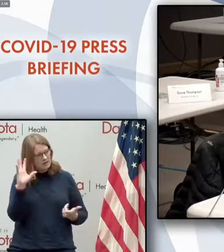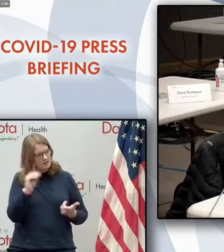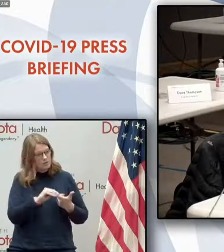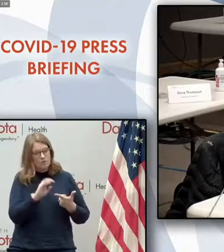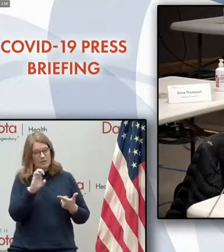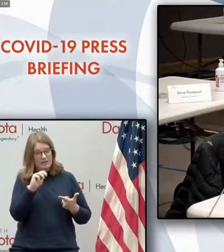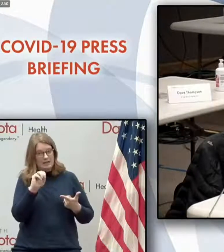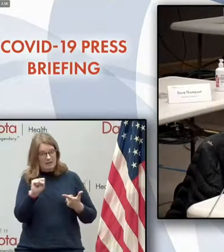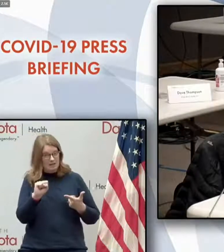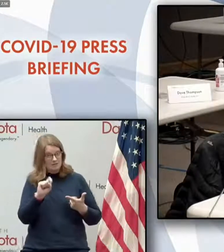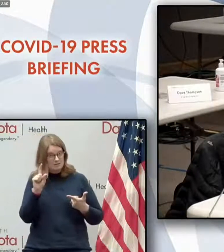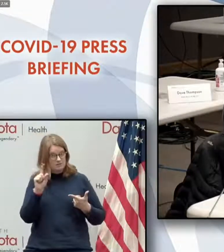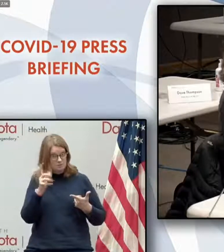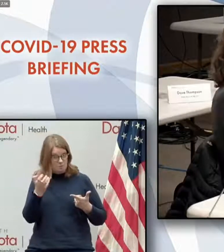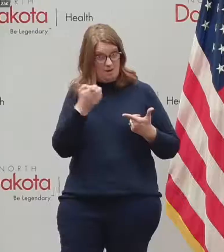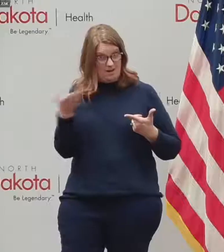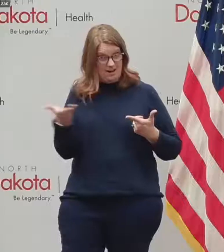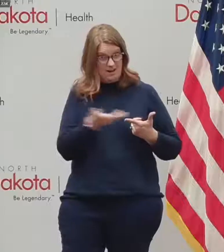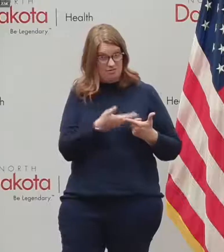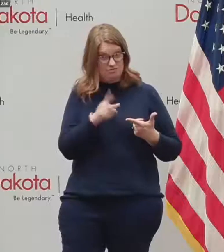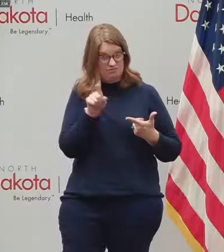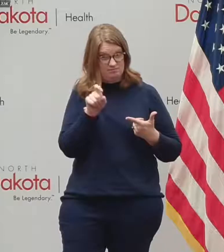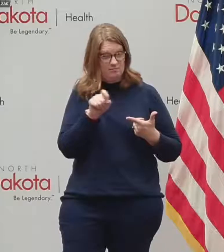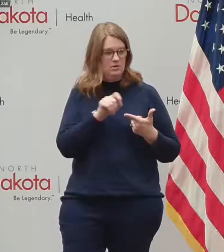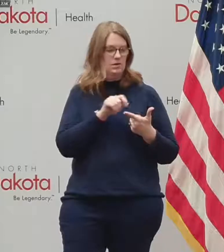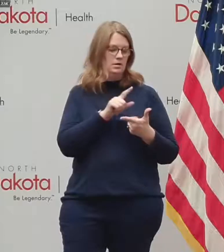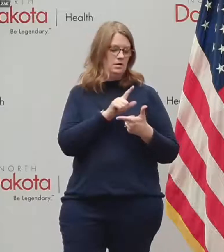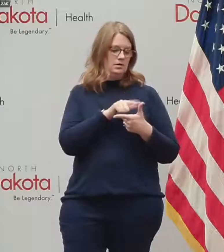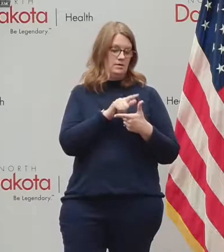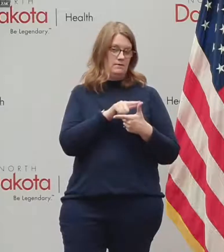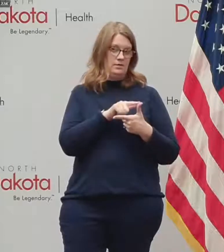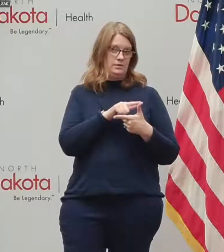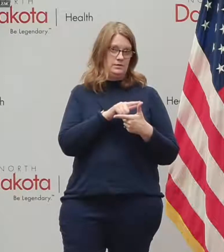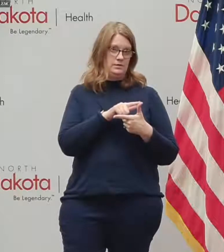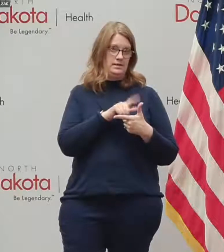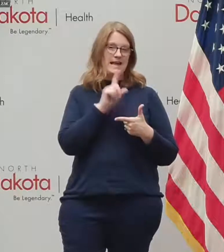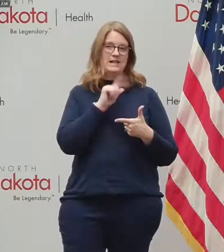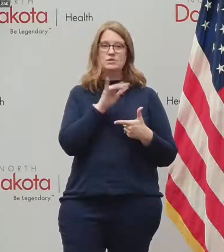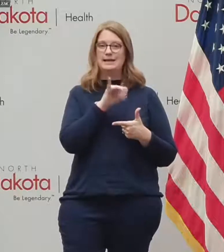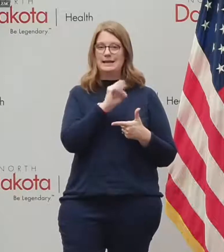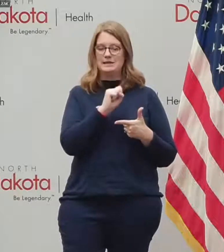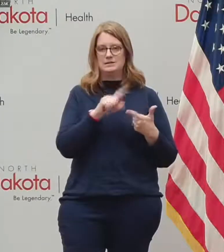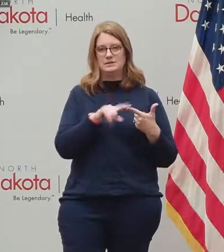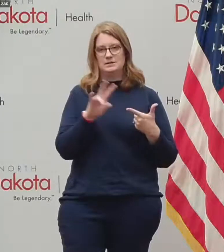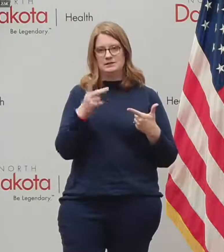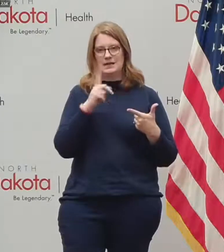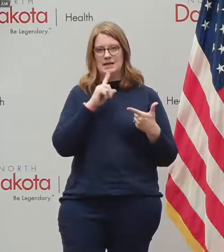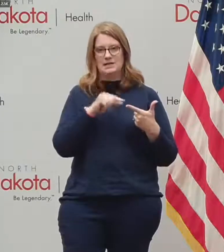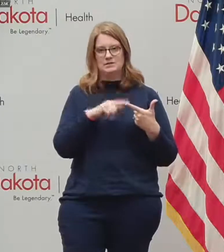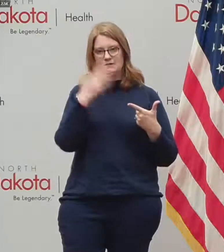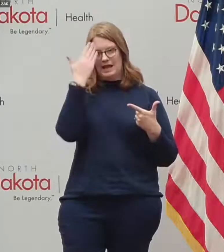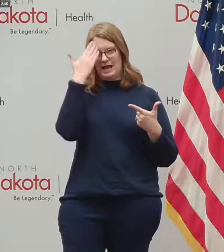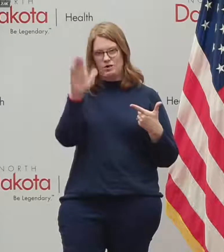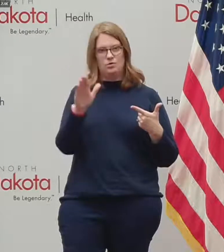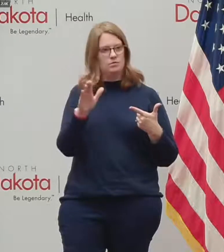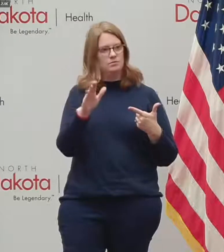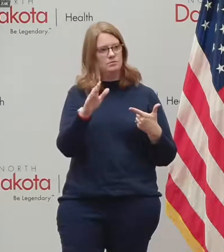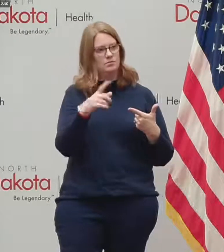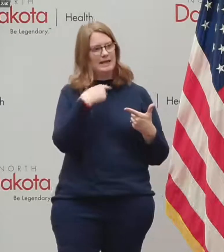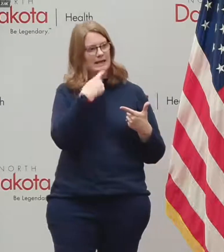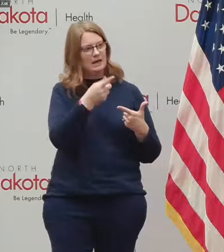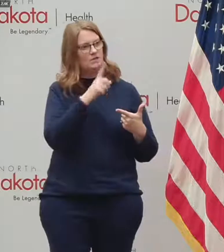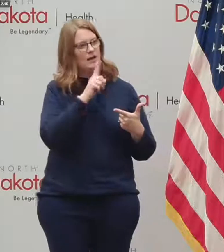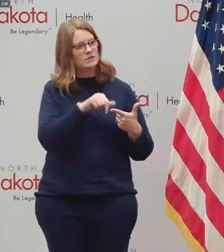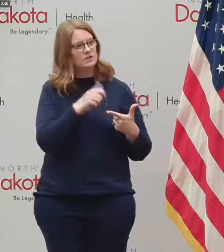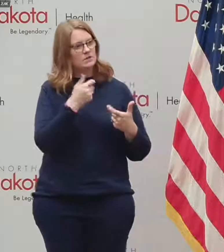hope to be able to hire? The first answer is yes, and the second answer is I don't know, but we can get you the answer on how many